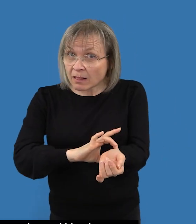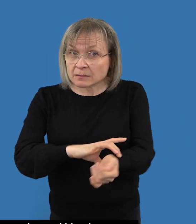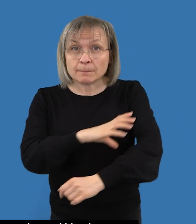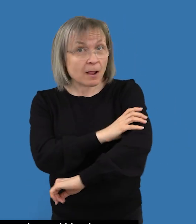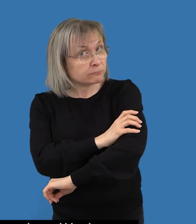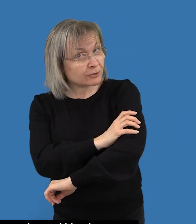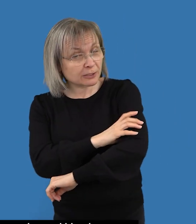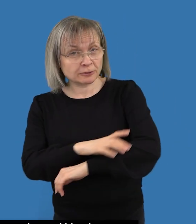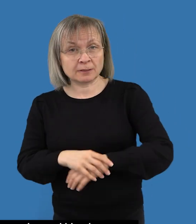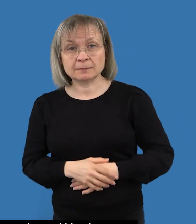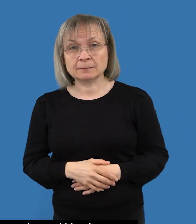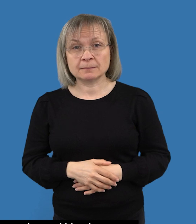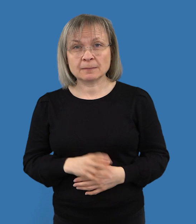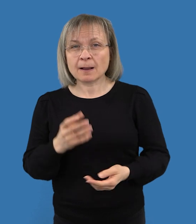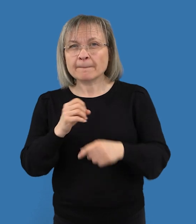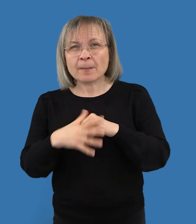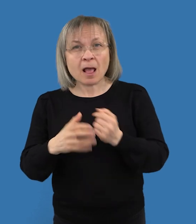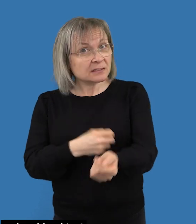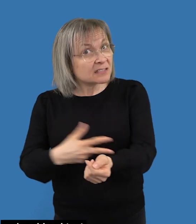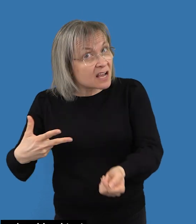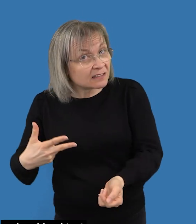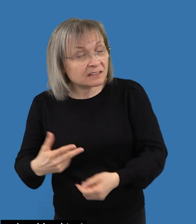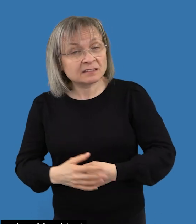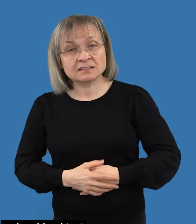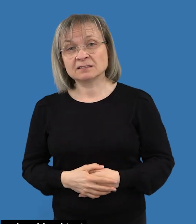pulse and blood pressure. Do a blood test.